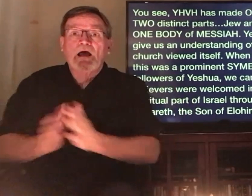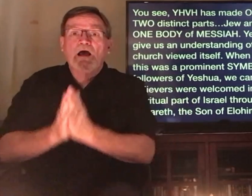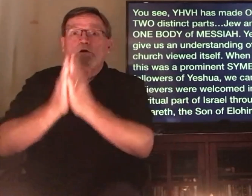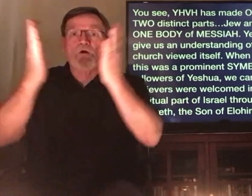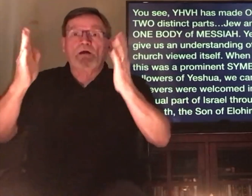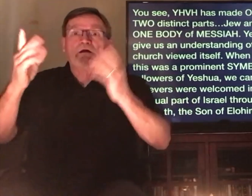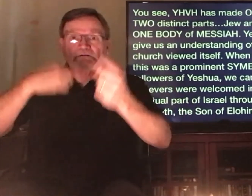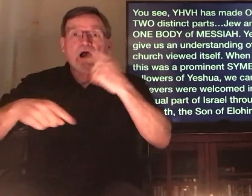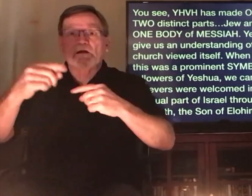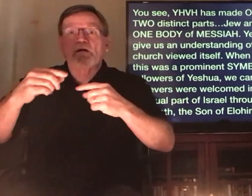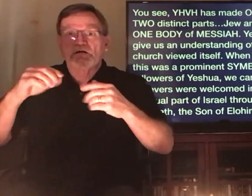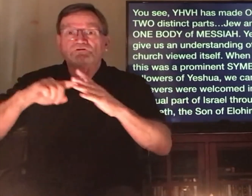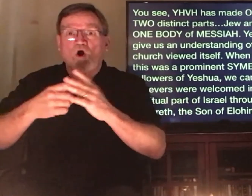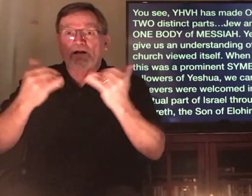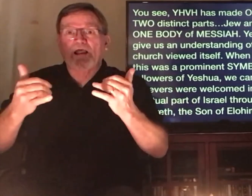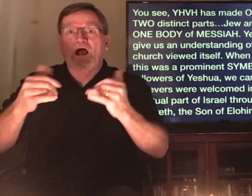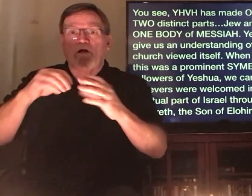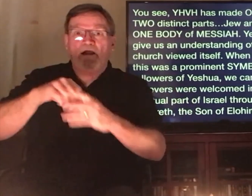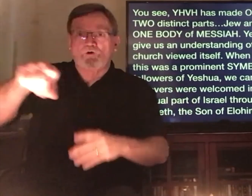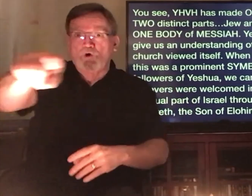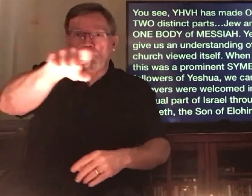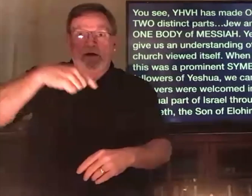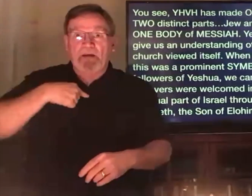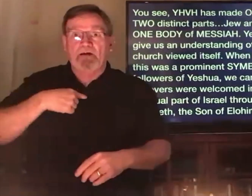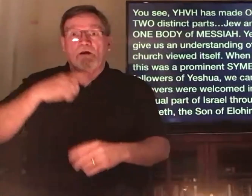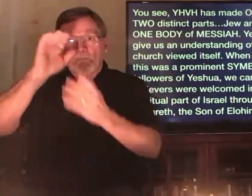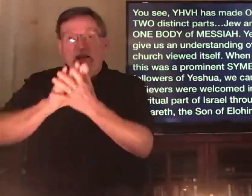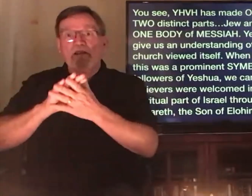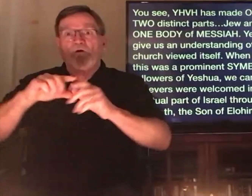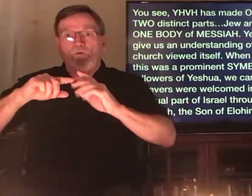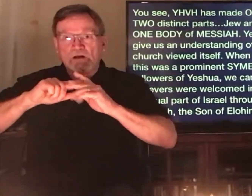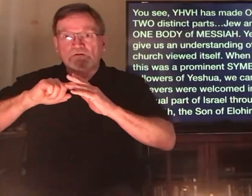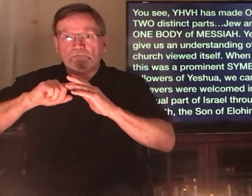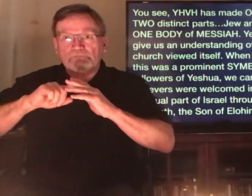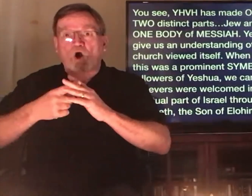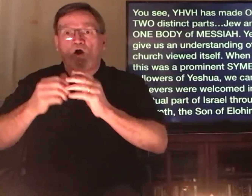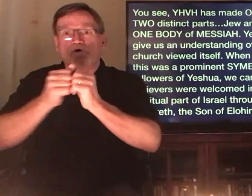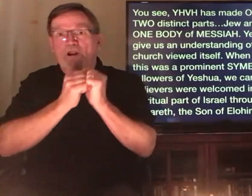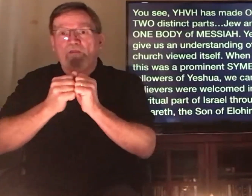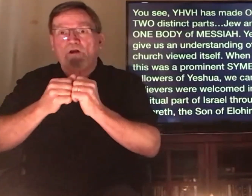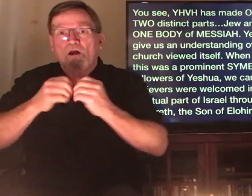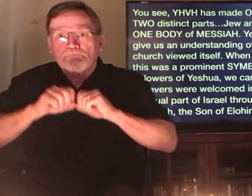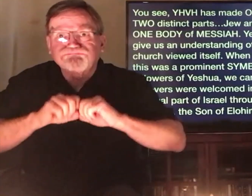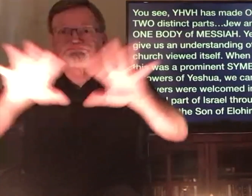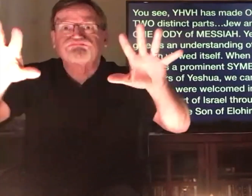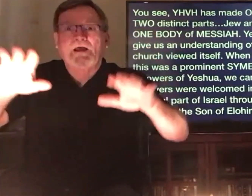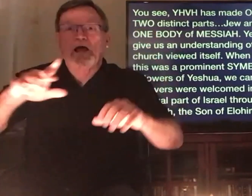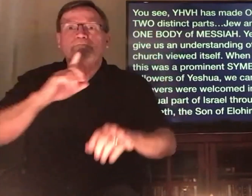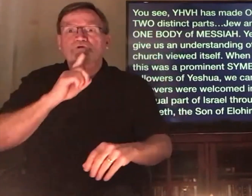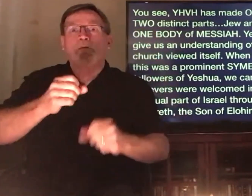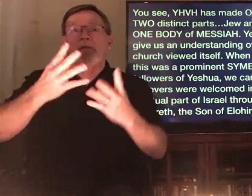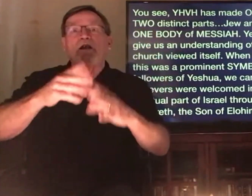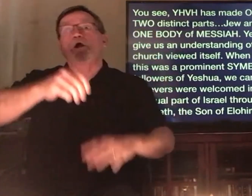because God, Yahweh, told them to include the Gentile believer to